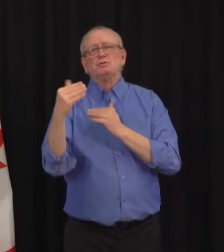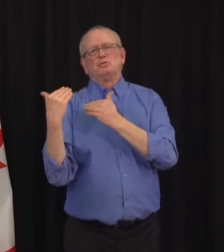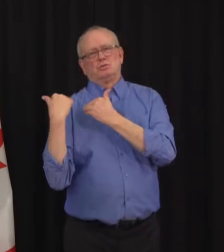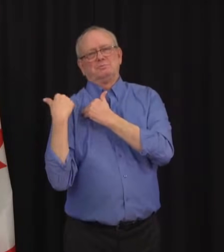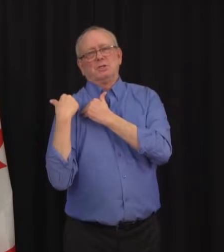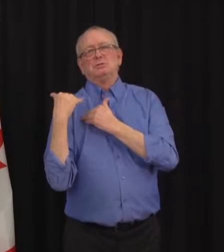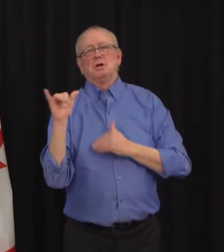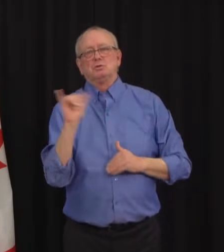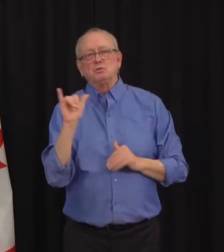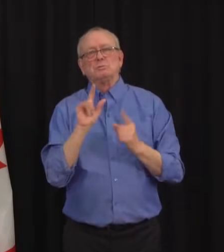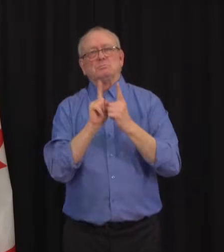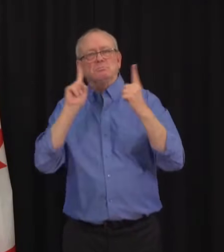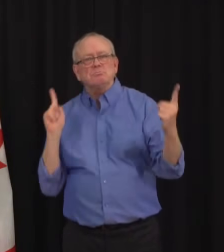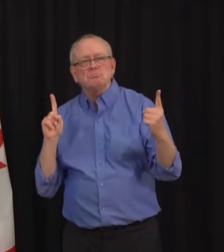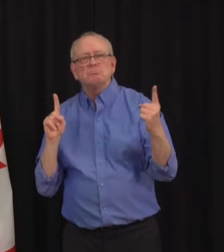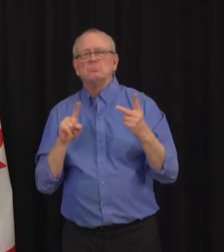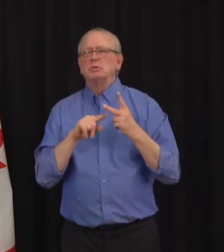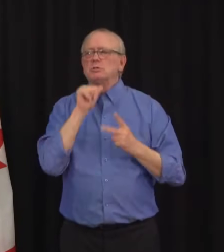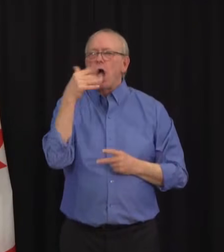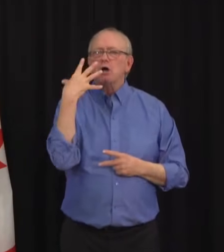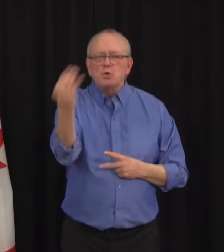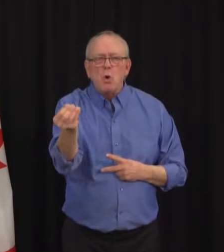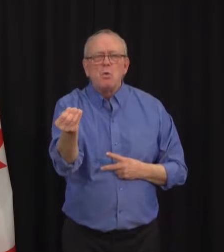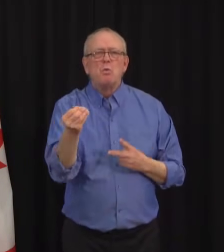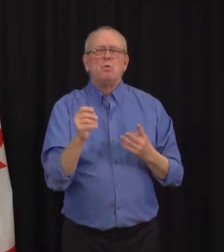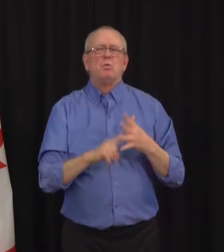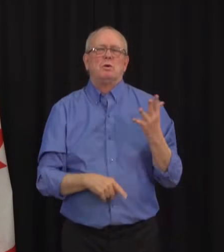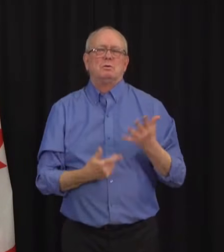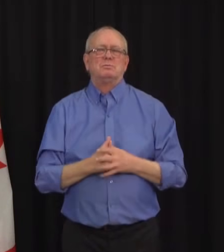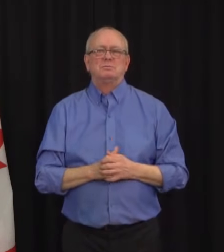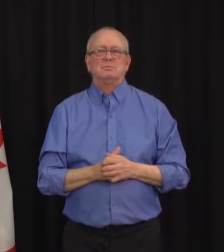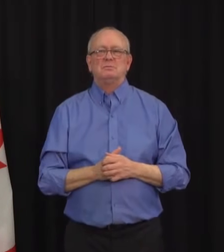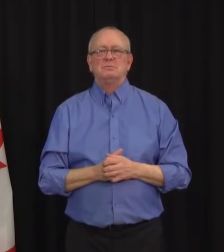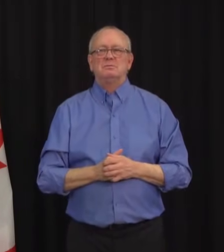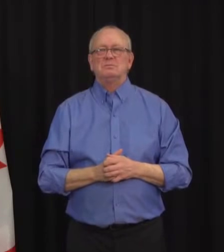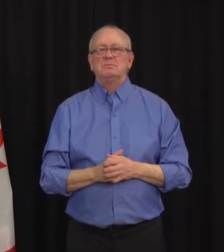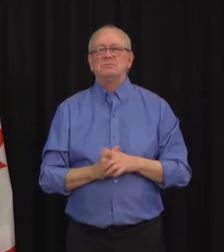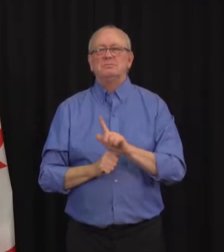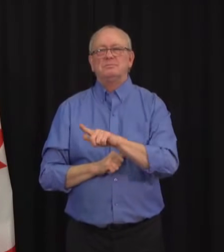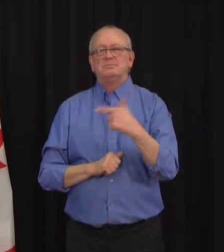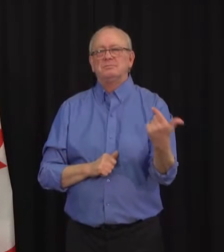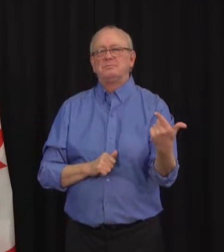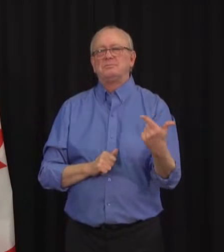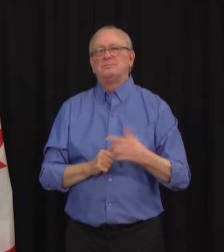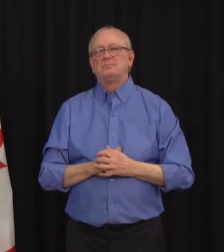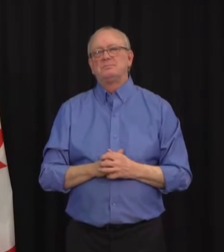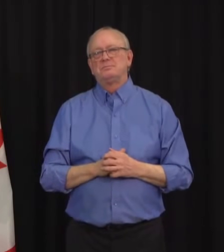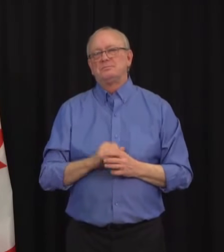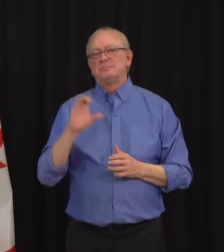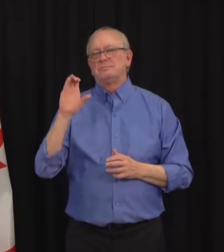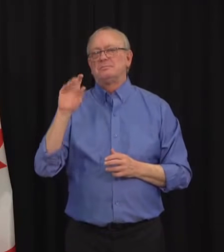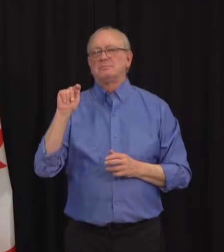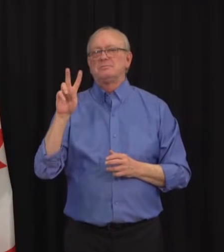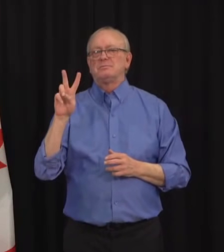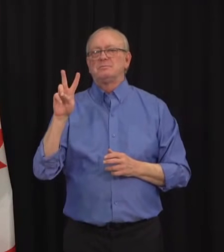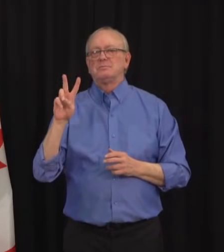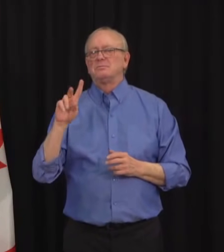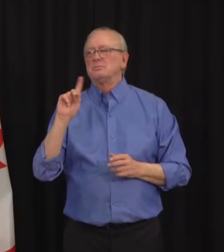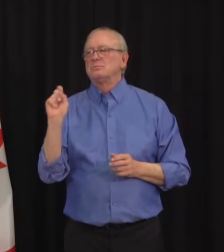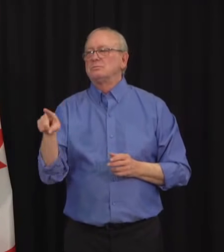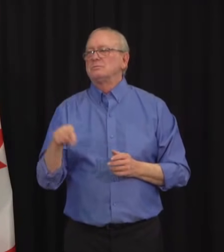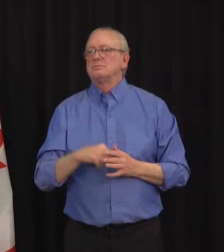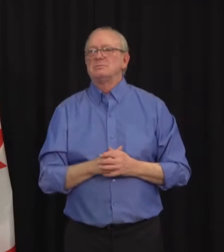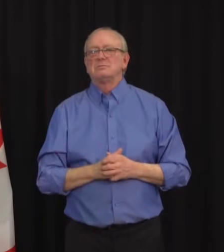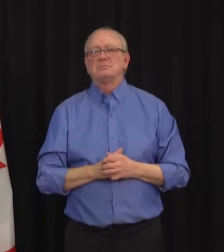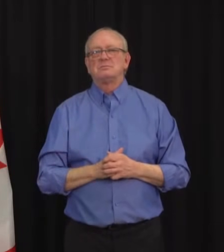Next is Sean Furnett with CTV. Go ahead, Sean. Hello, Doctor. I'd like to ask you about the situation at